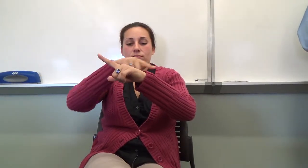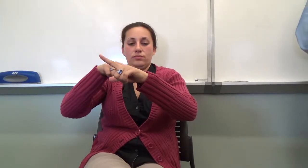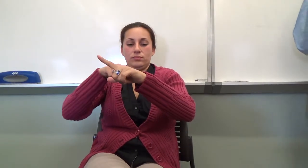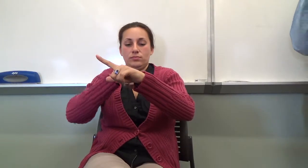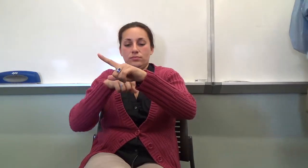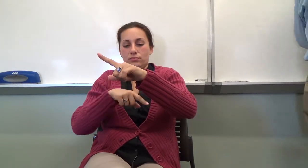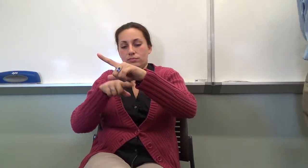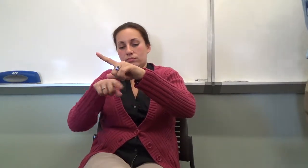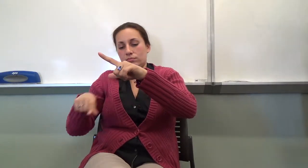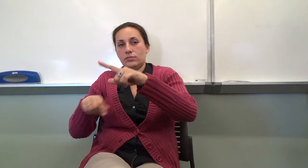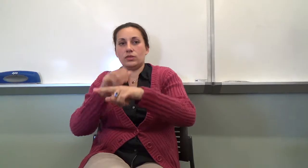D.